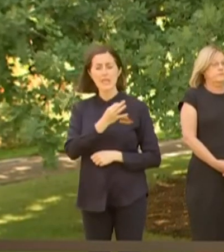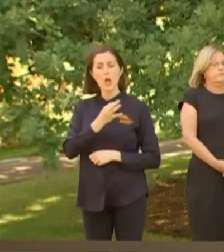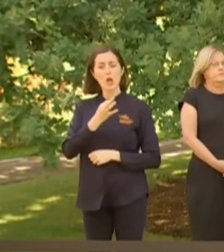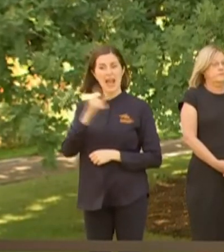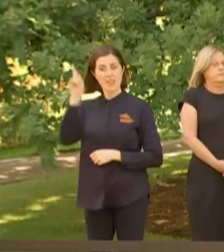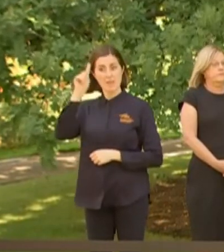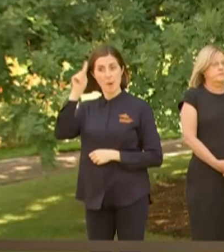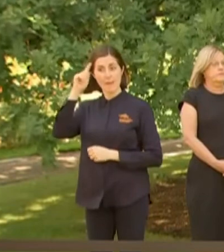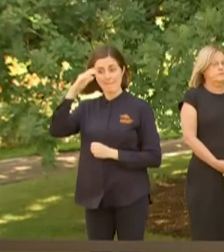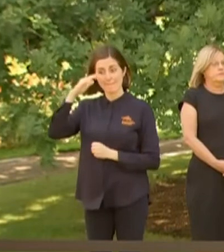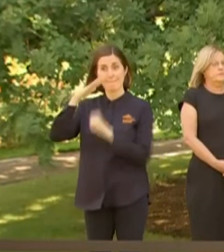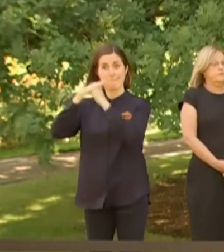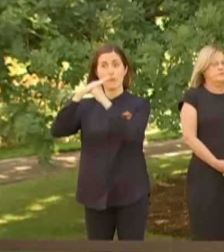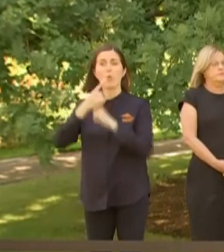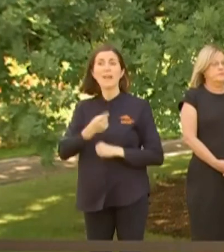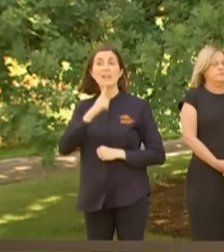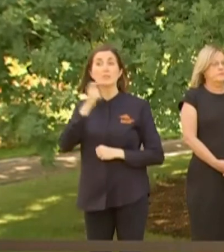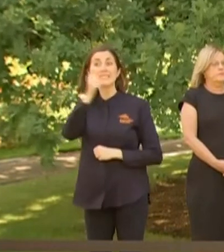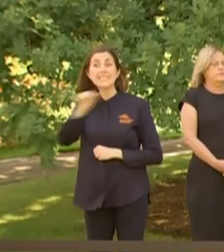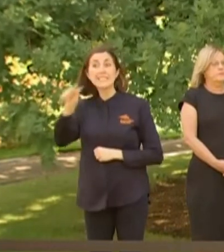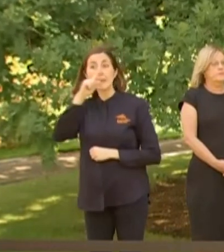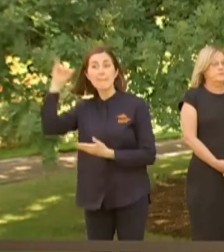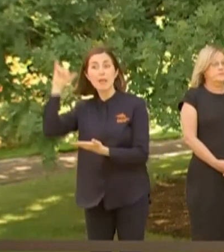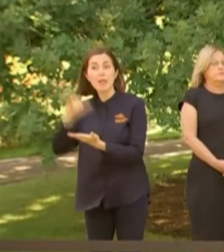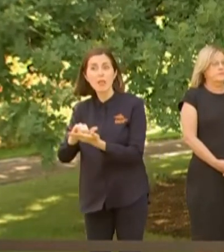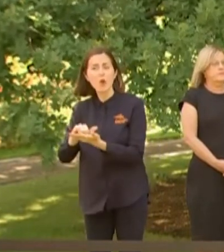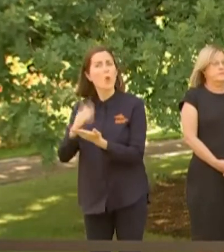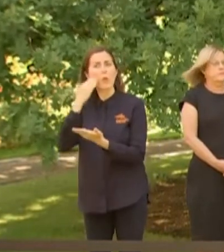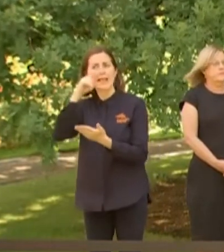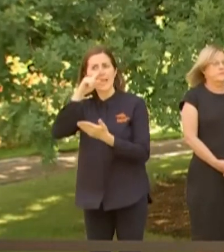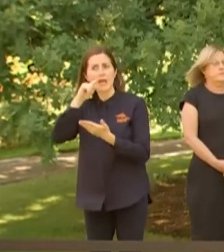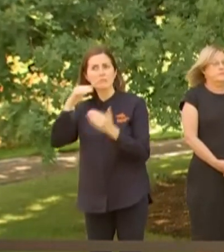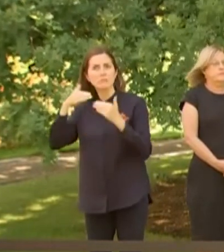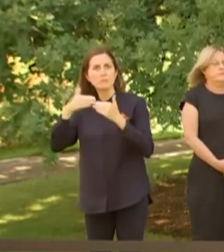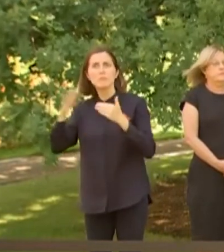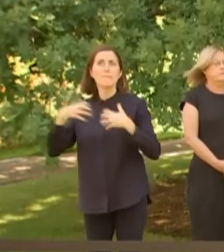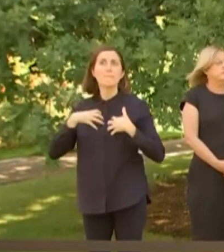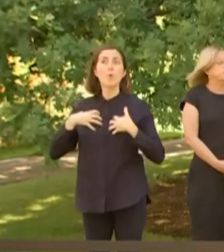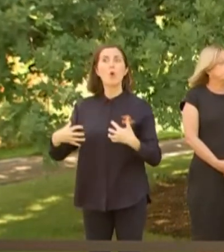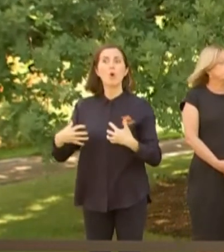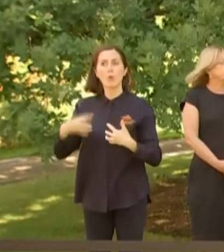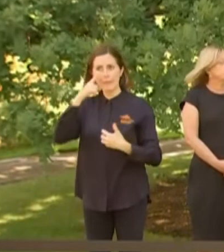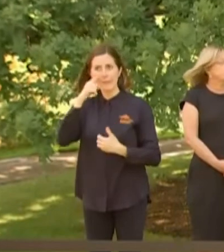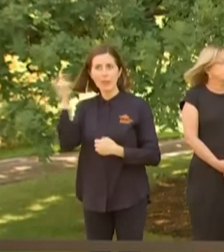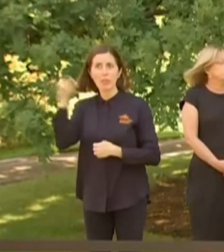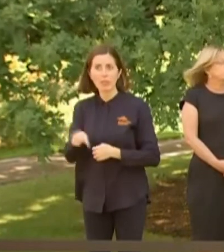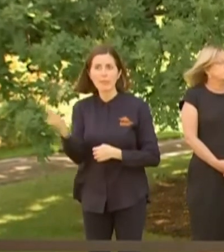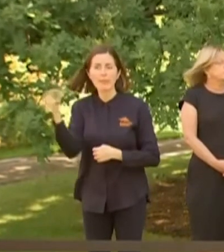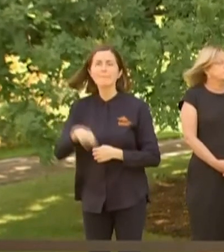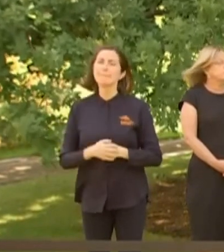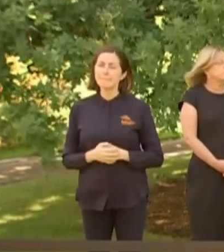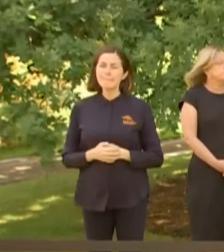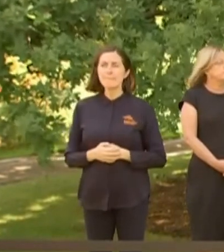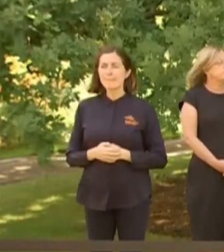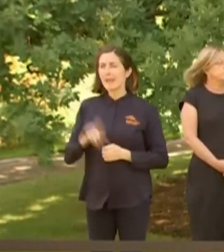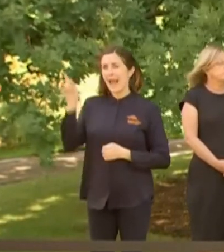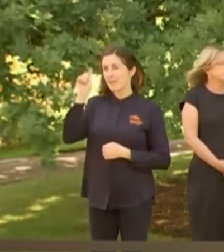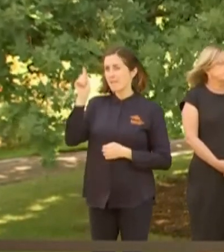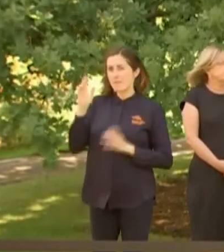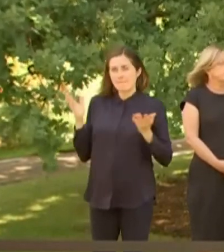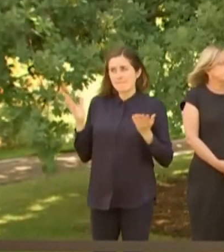Well, look, we've got to do this right. So I think there'll be opportunities for the CAP to grow, but I'm not in a position